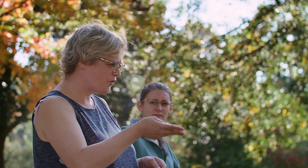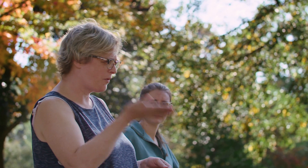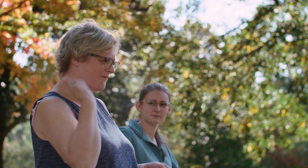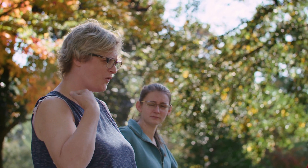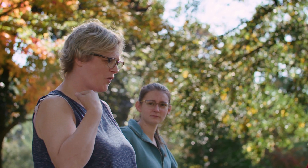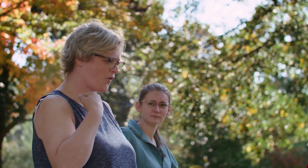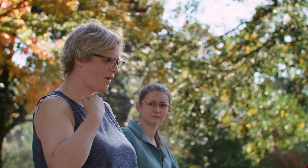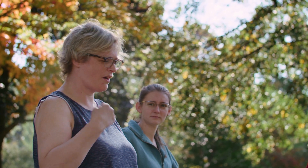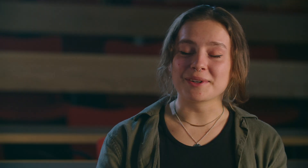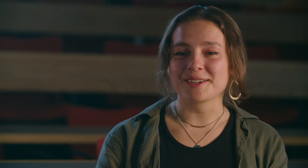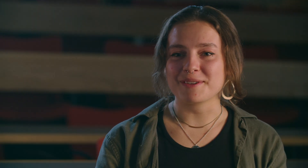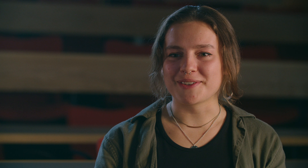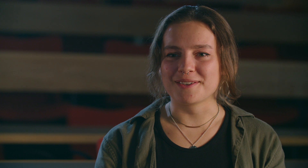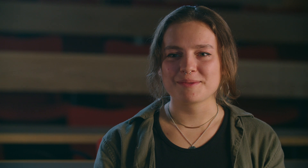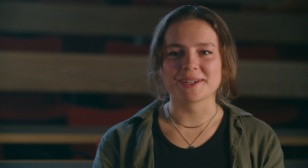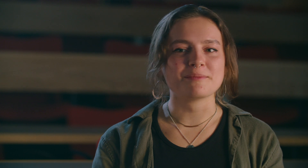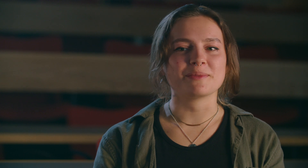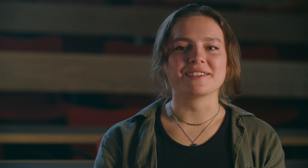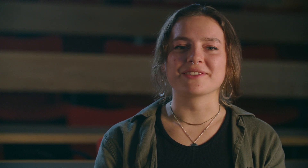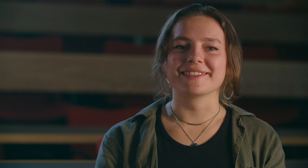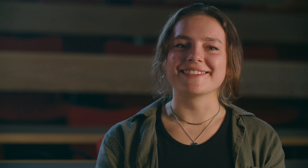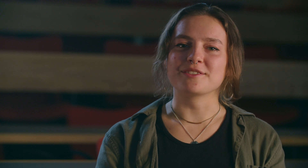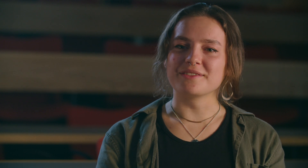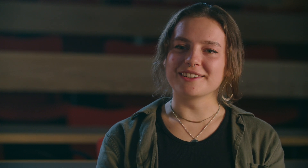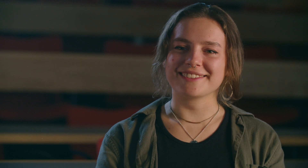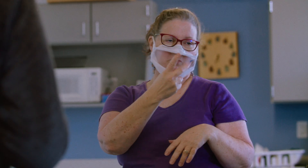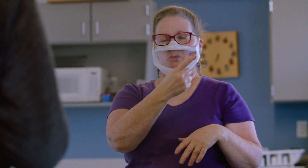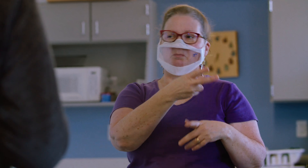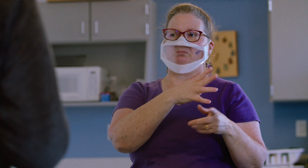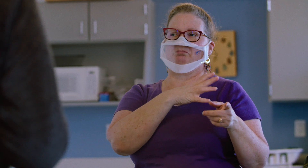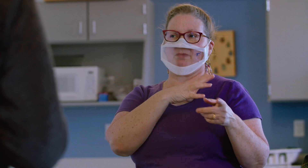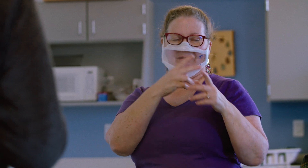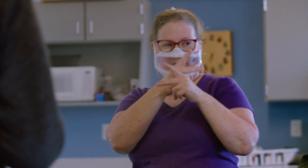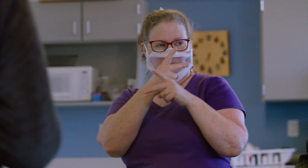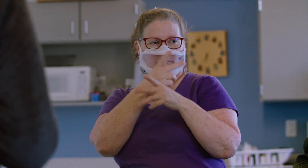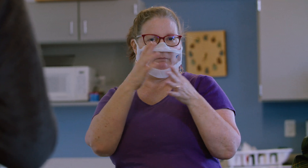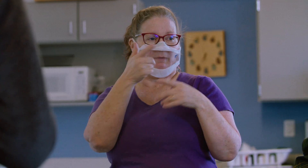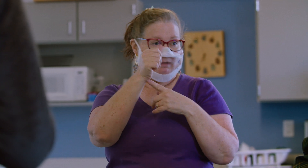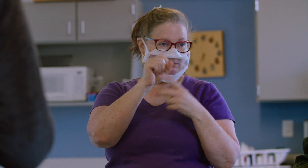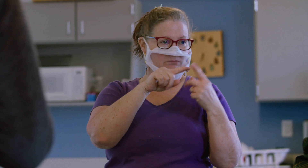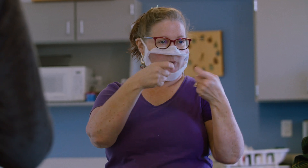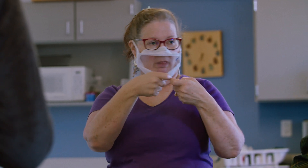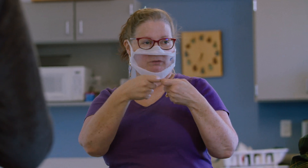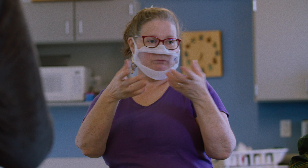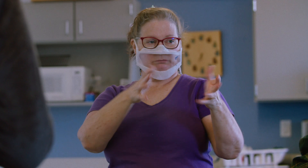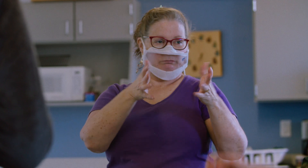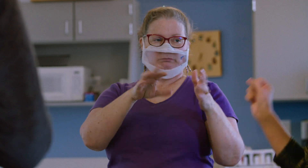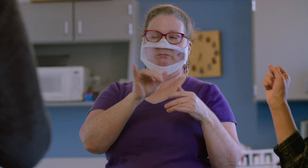opportunity. I wanted to be involved, but I'm a bit of an introvert. But Sandra, head of it all, knew that no one else would do